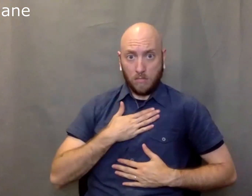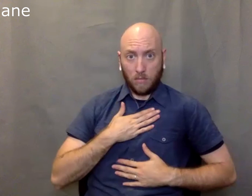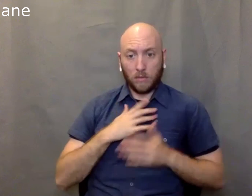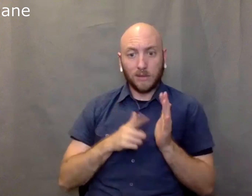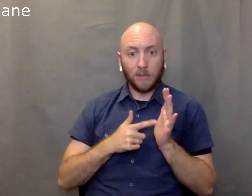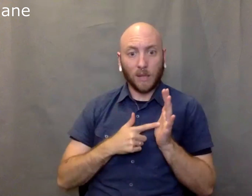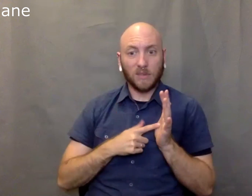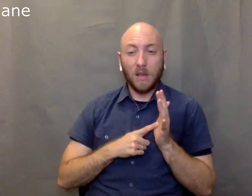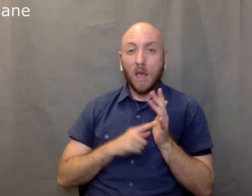question it.